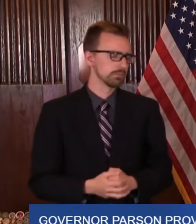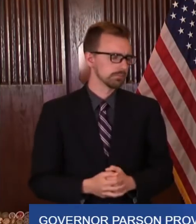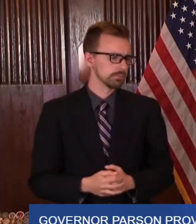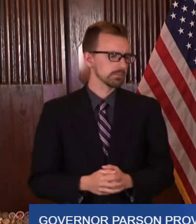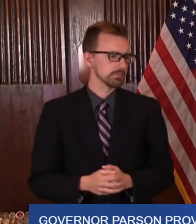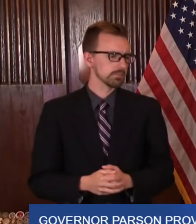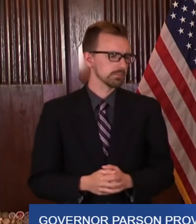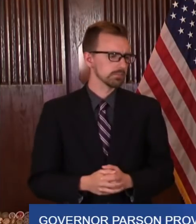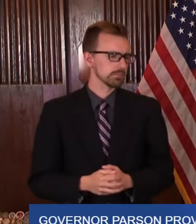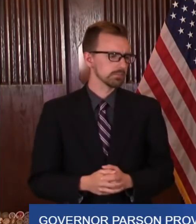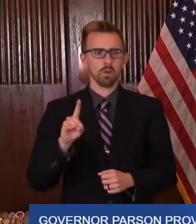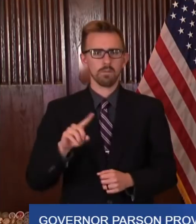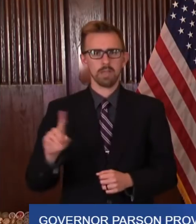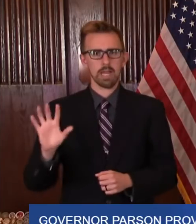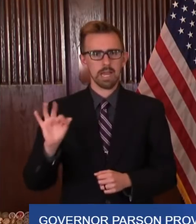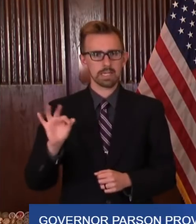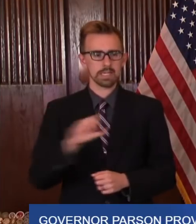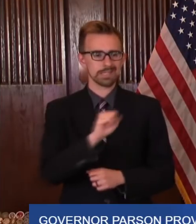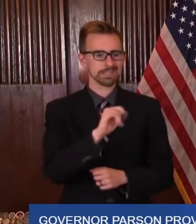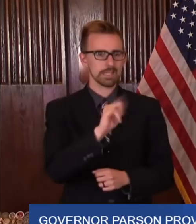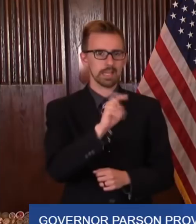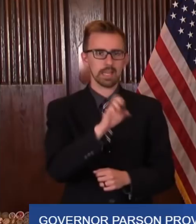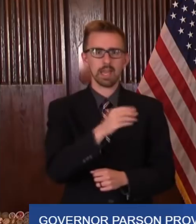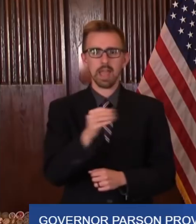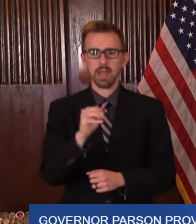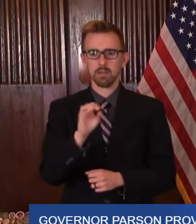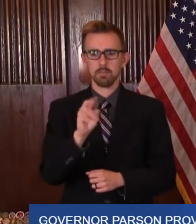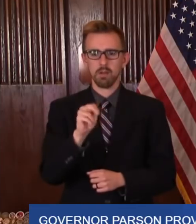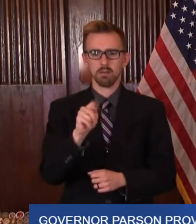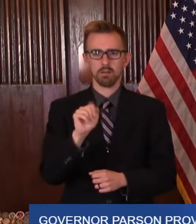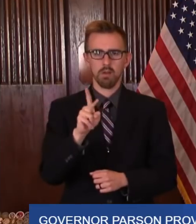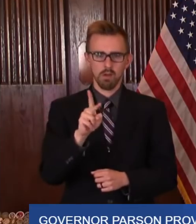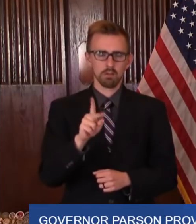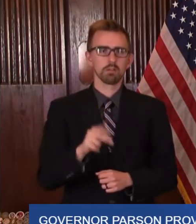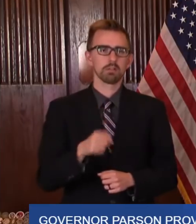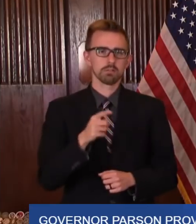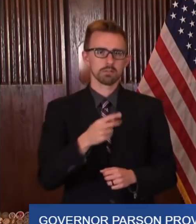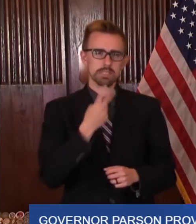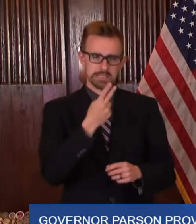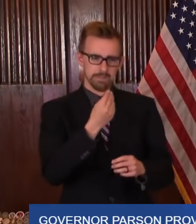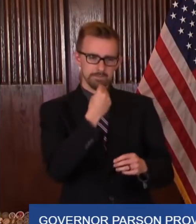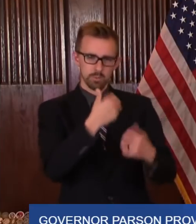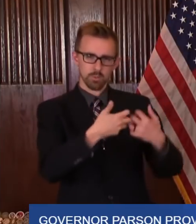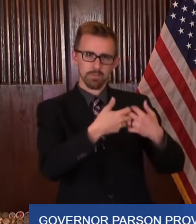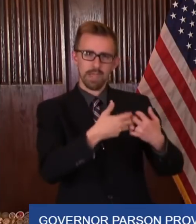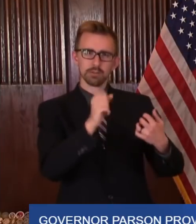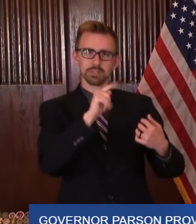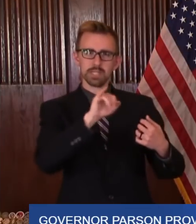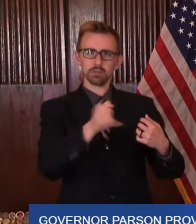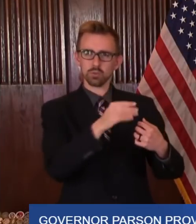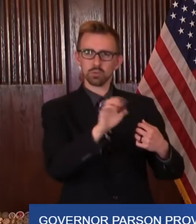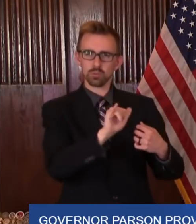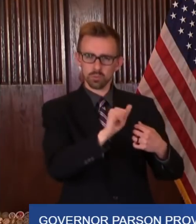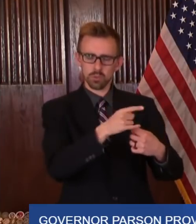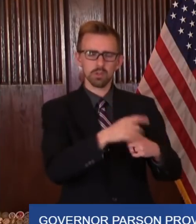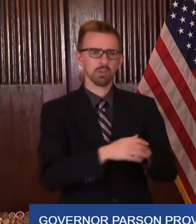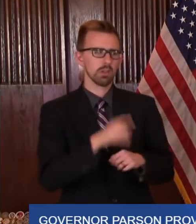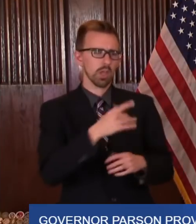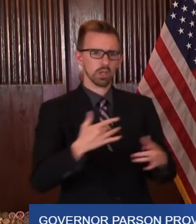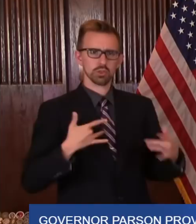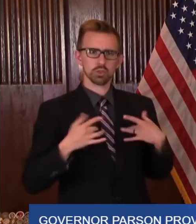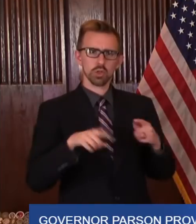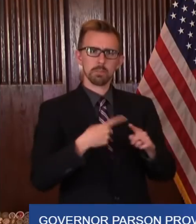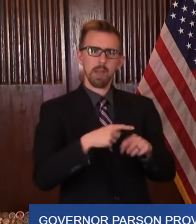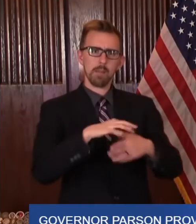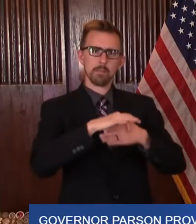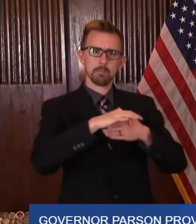COVID-19 outbreaks in Saline and Montauk counties, and now cases cropping up at the Triumph Foods in St. Joseph, what concerns does the state have about its